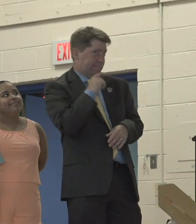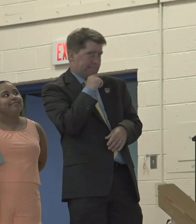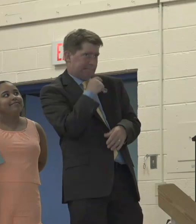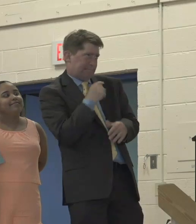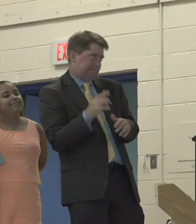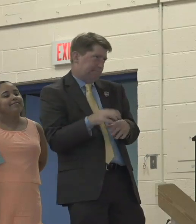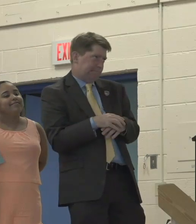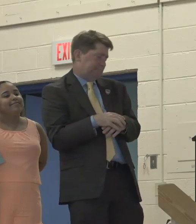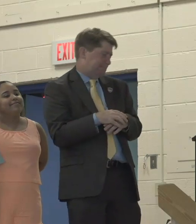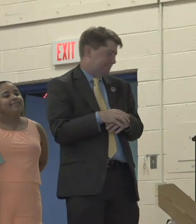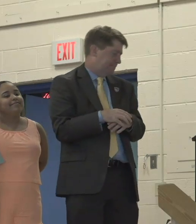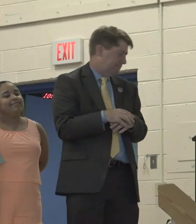is not a wilting flower.